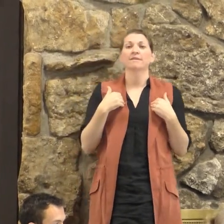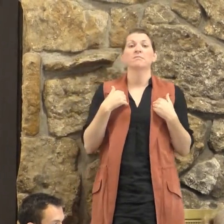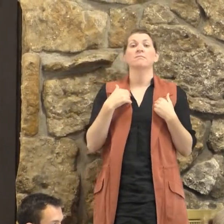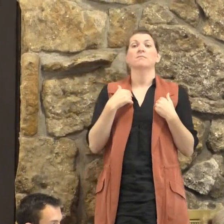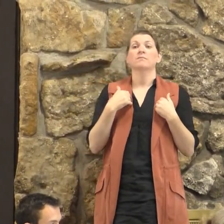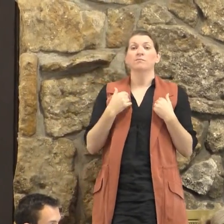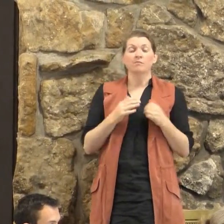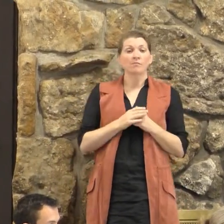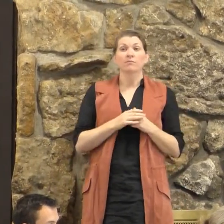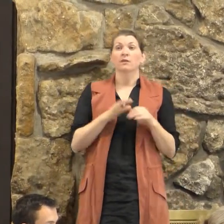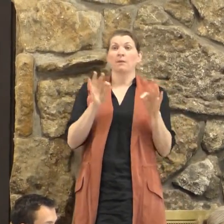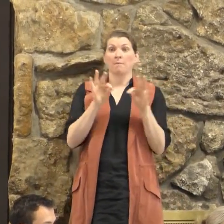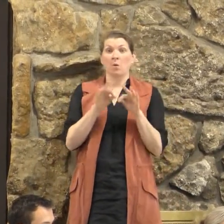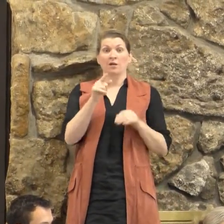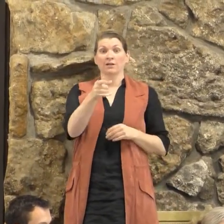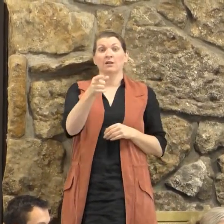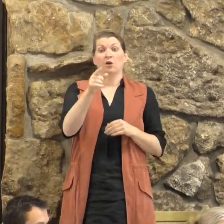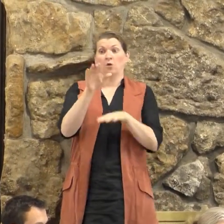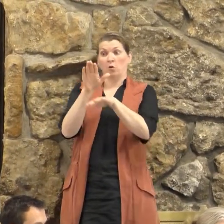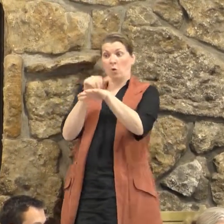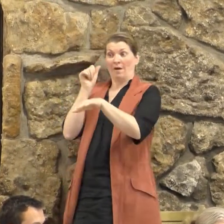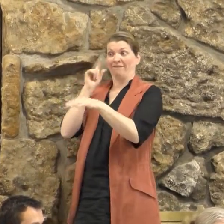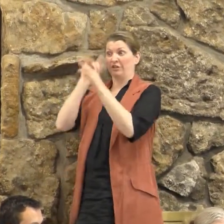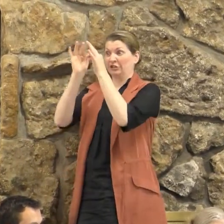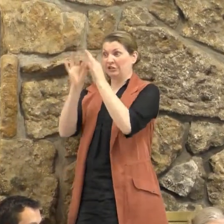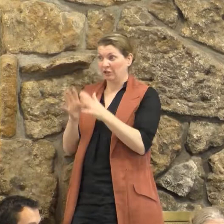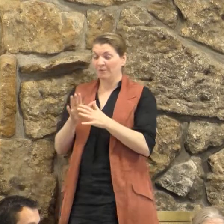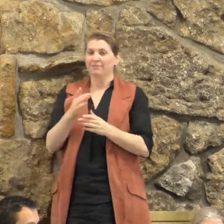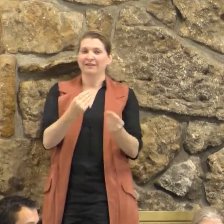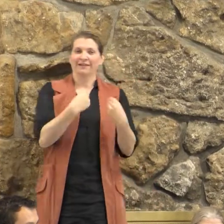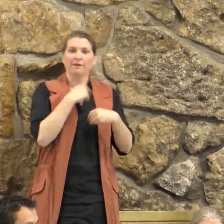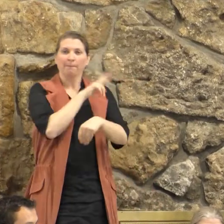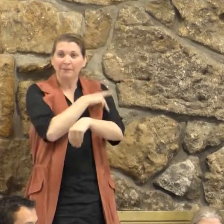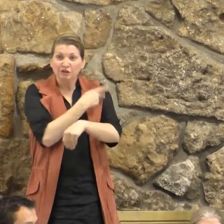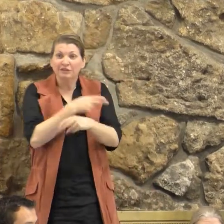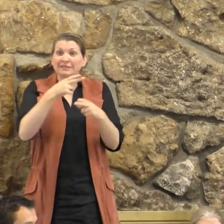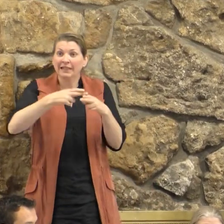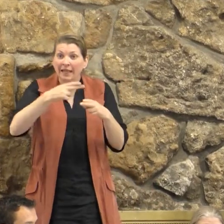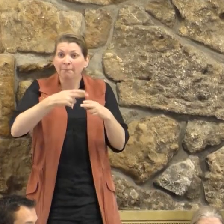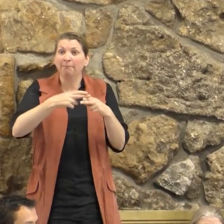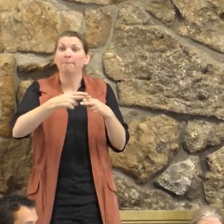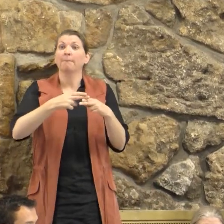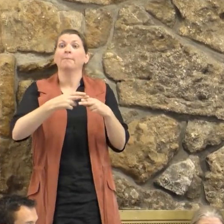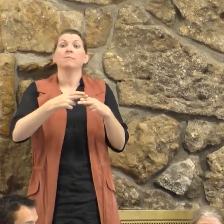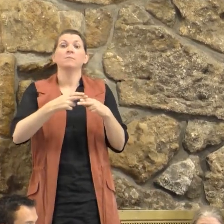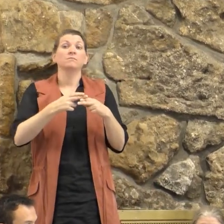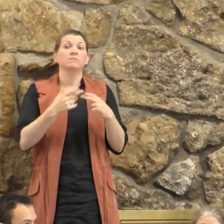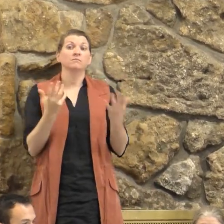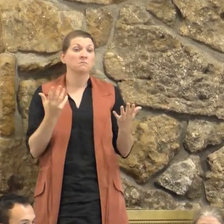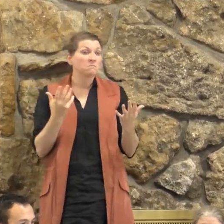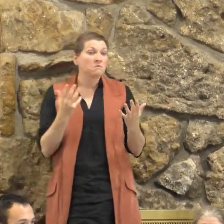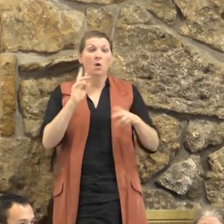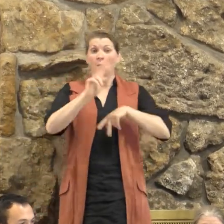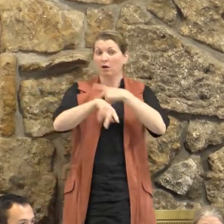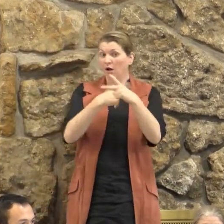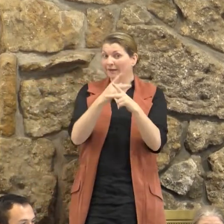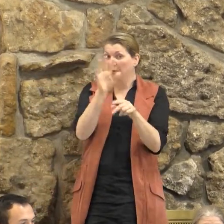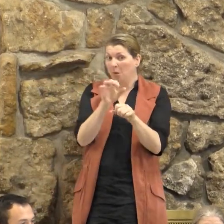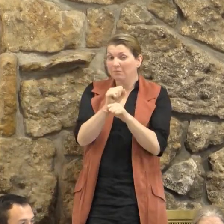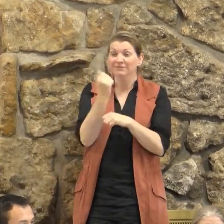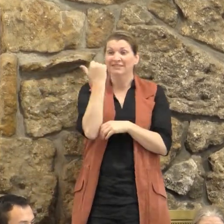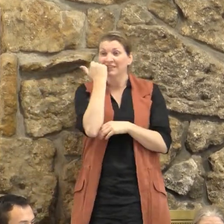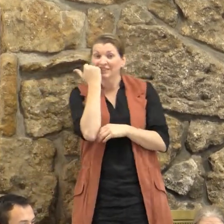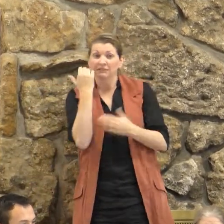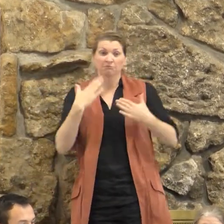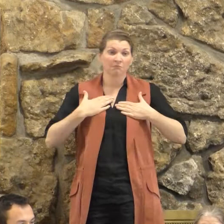for? If it's a dental appointment versus possibly an OBGYN appointment, that could really impact if I'm going to send a